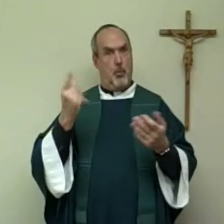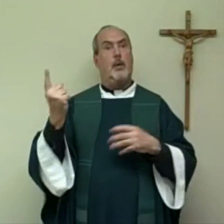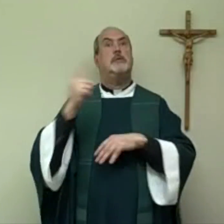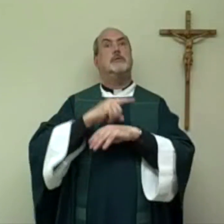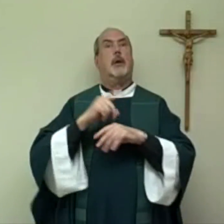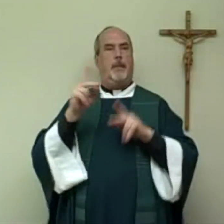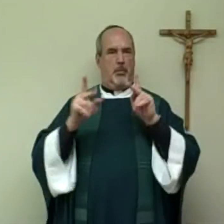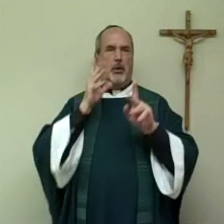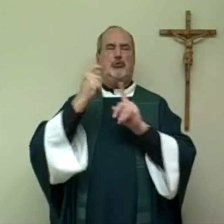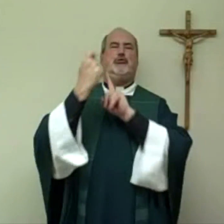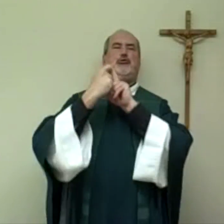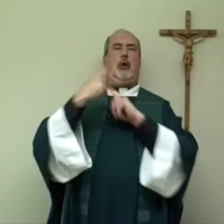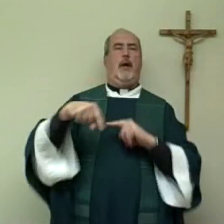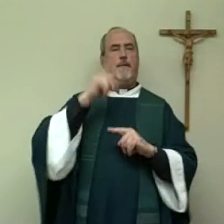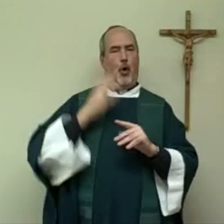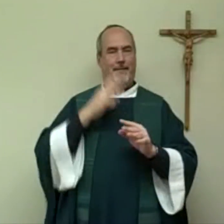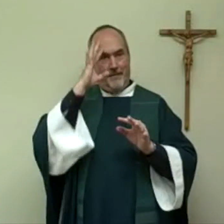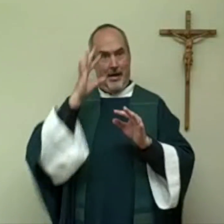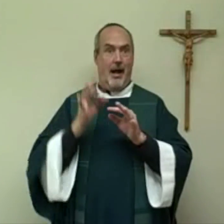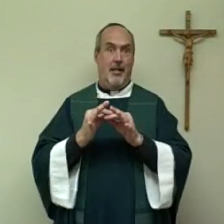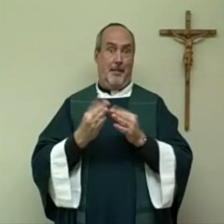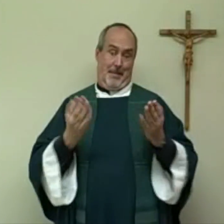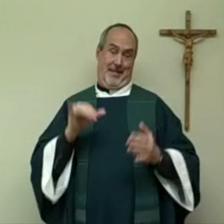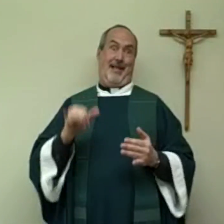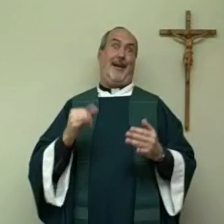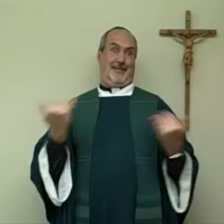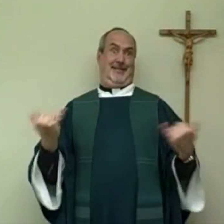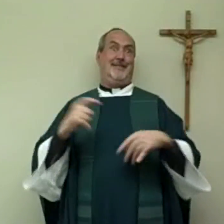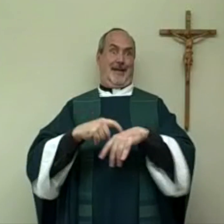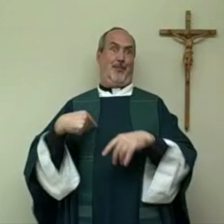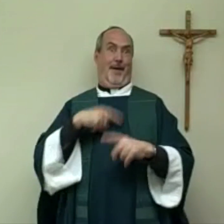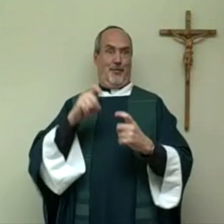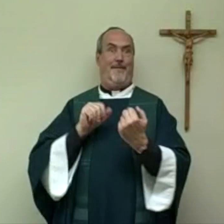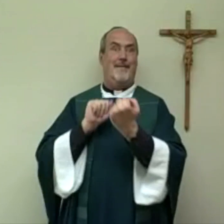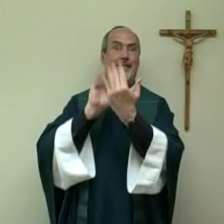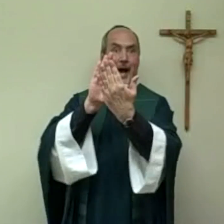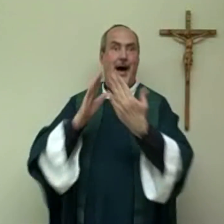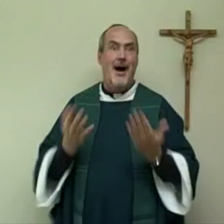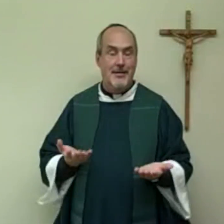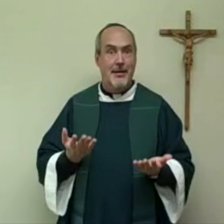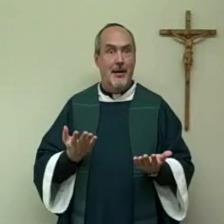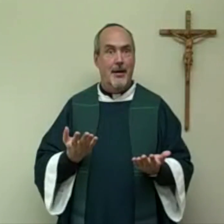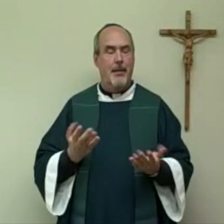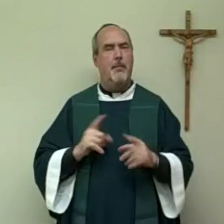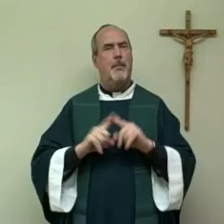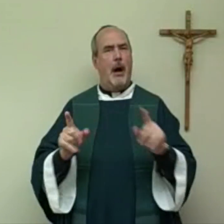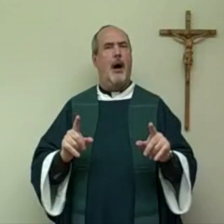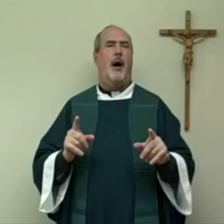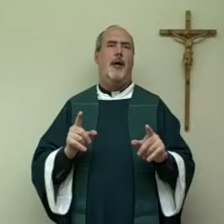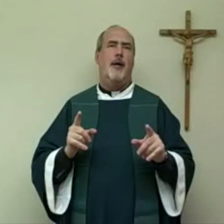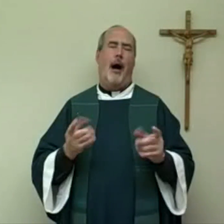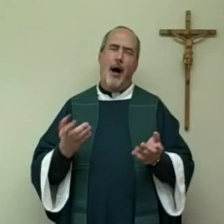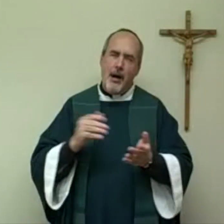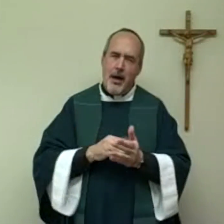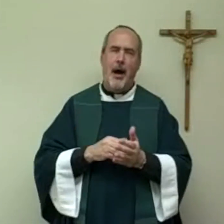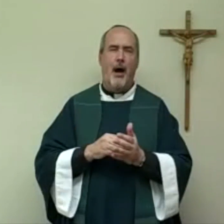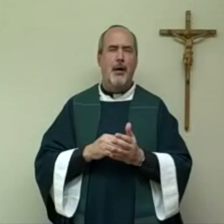yes, one day people will mock us or persecute us for our faith, and we will have to step up to it.